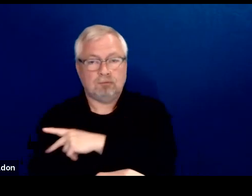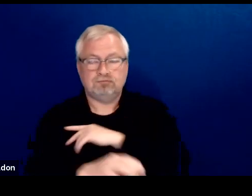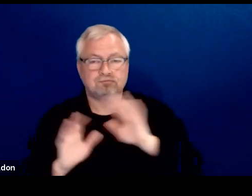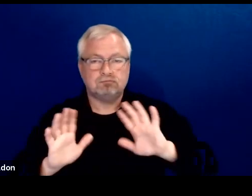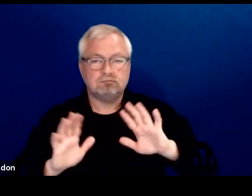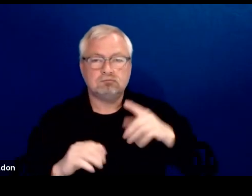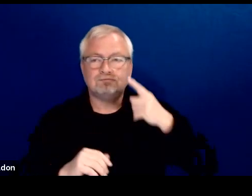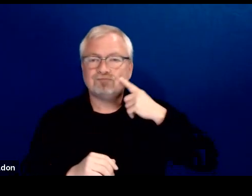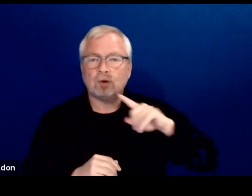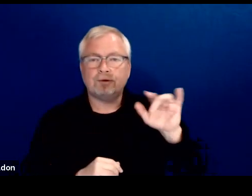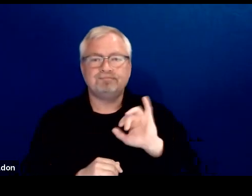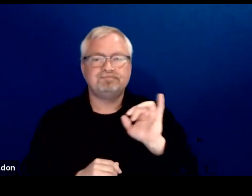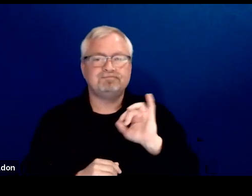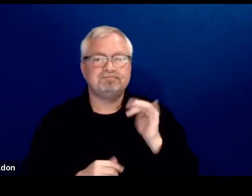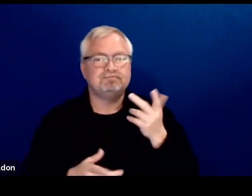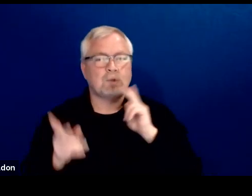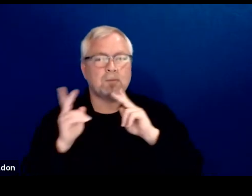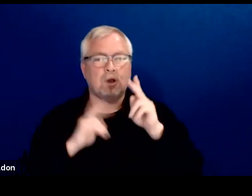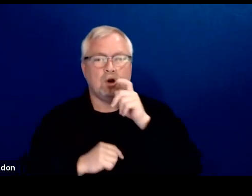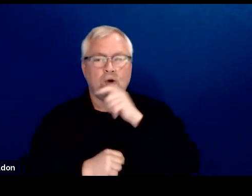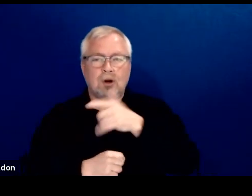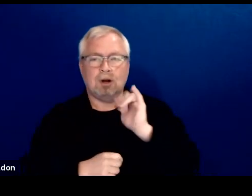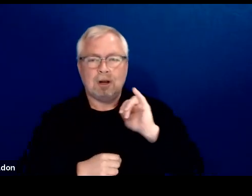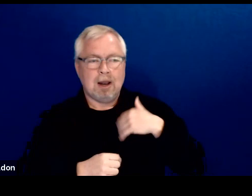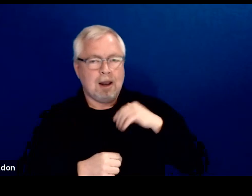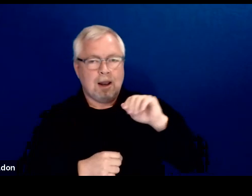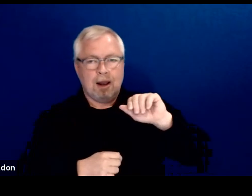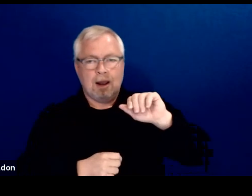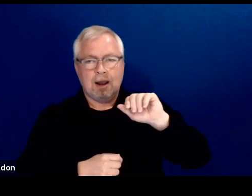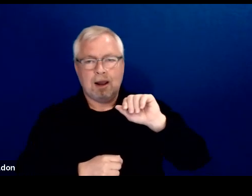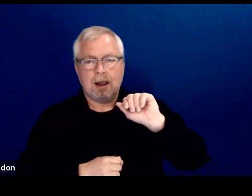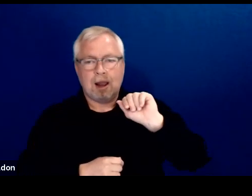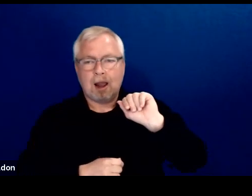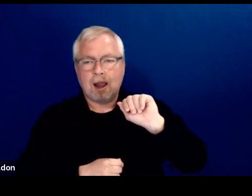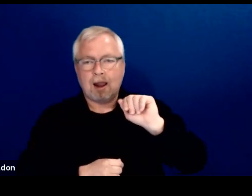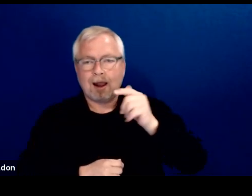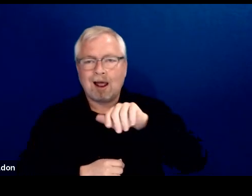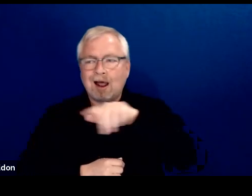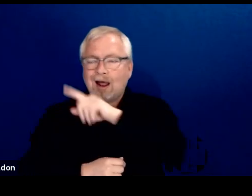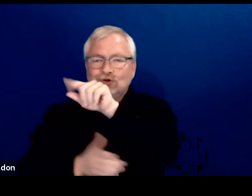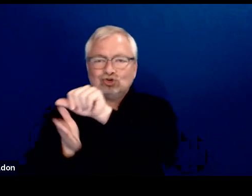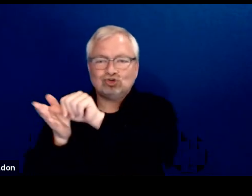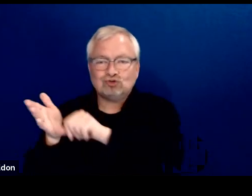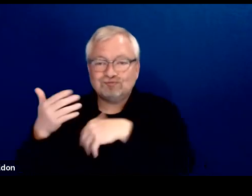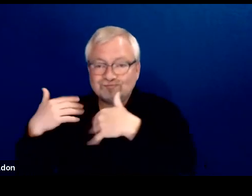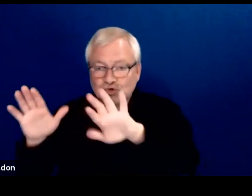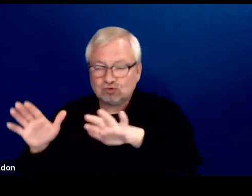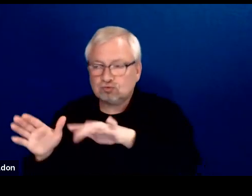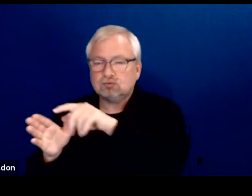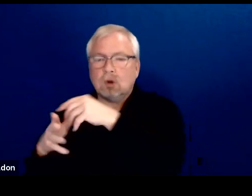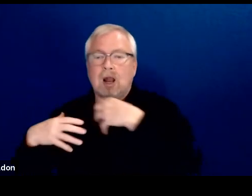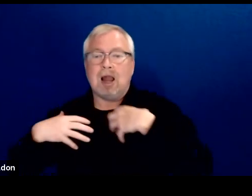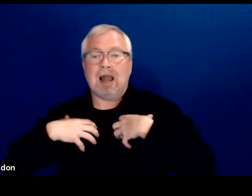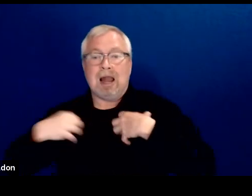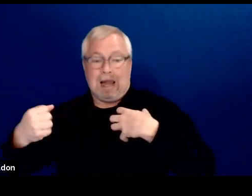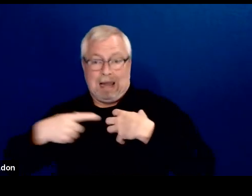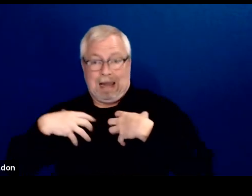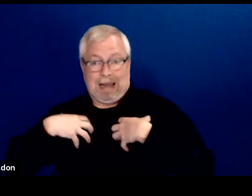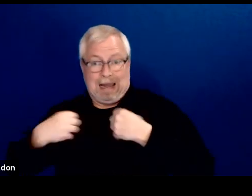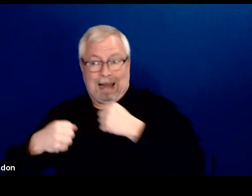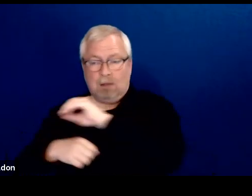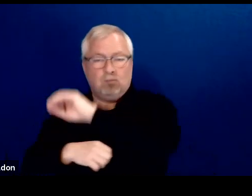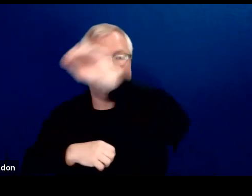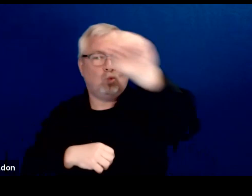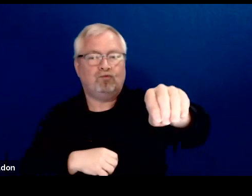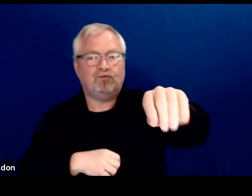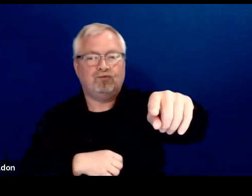that facility so that we would not fill these beds with anyone else. This is good news. This is progress that's been made. We've made a